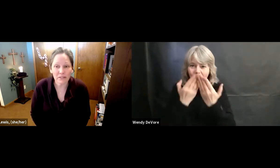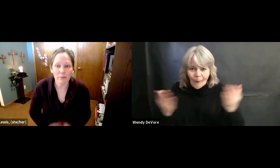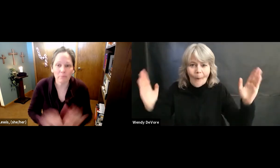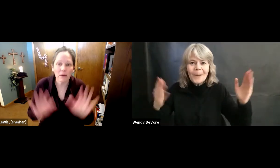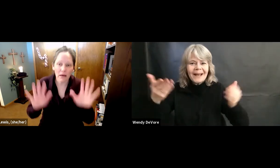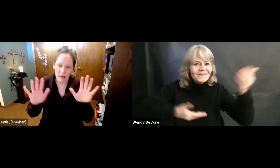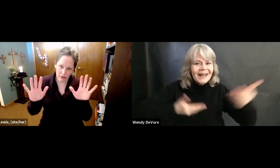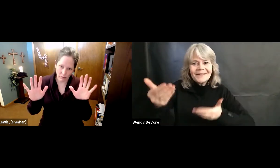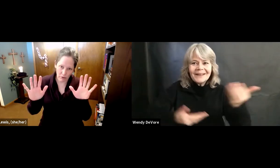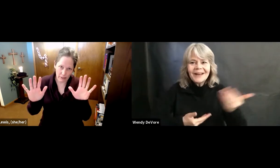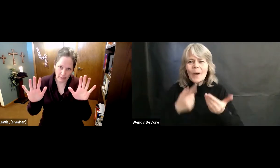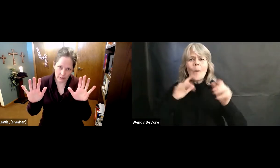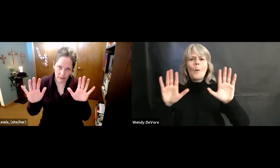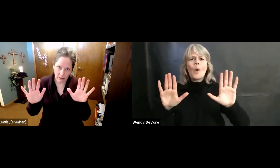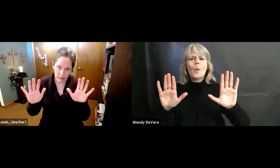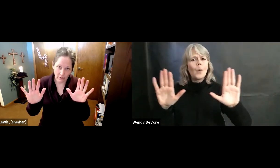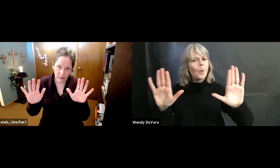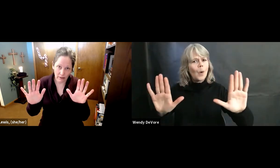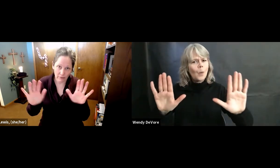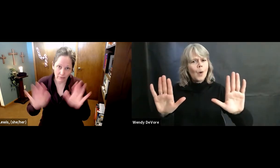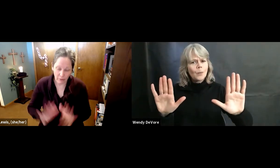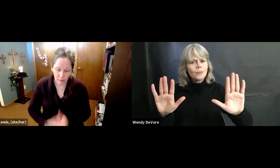We don't say there are rules.